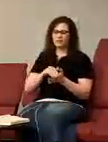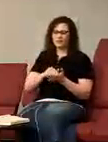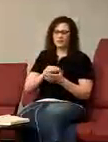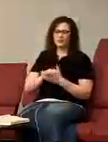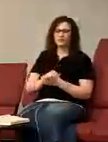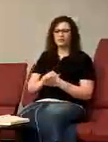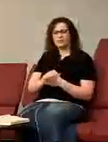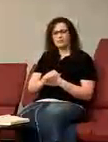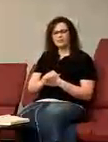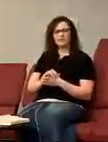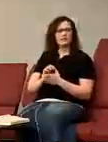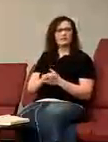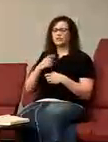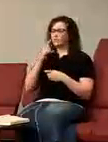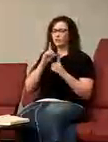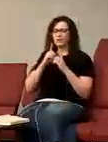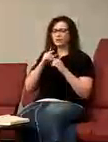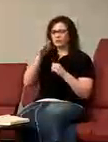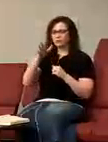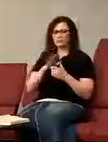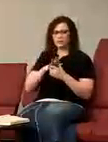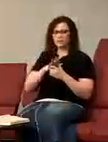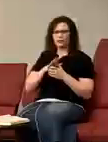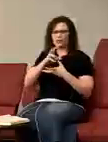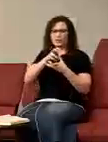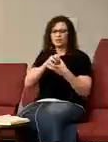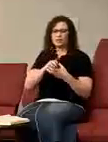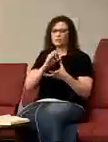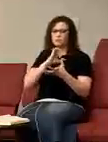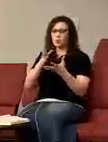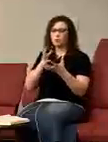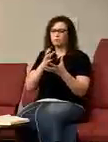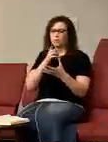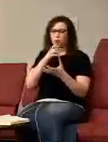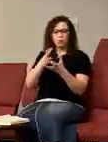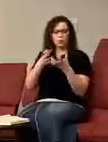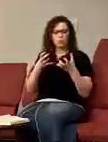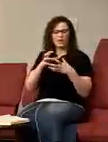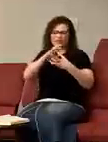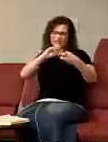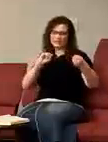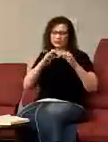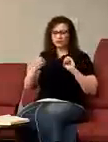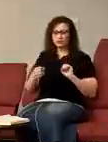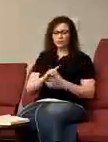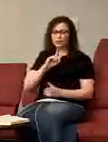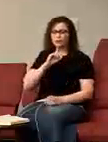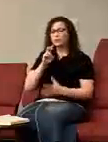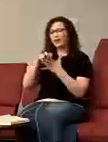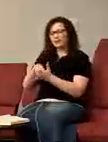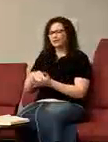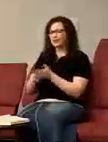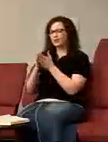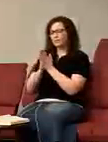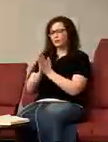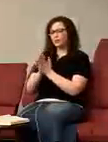we'll tear the thing apart and see what we can figure it out. And I thought, no, we're not doing that. And so I went and I kneeled down and I prayed. And I said, Lord, I